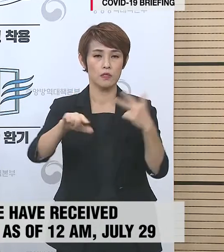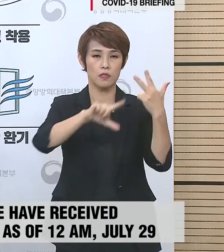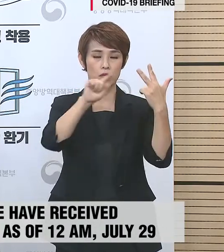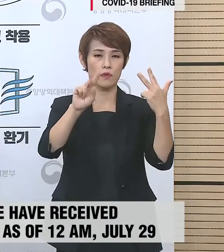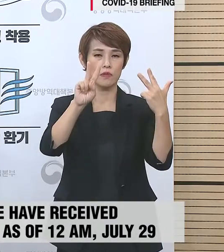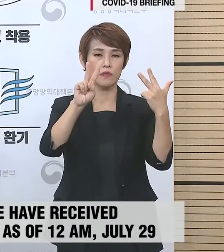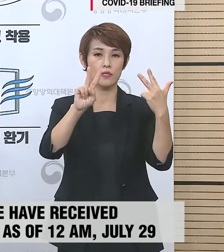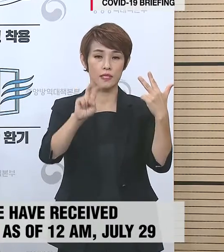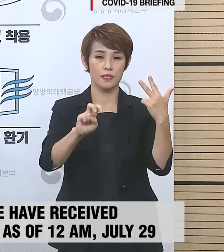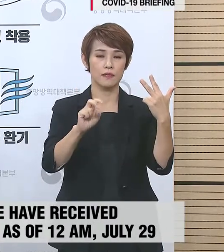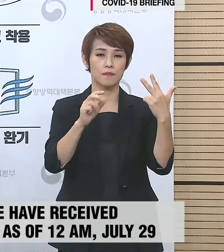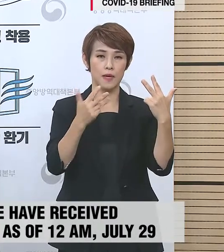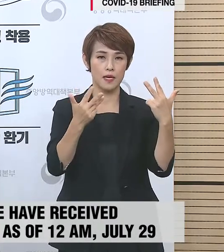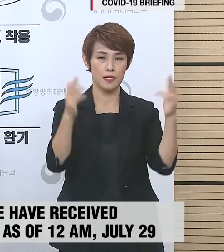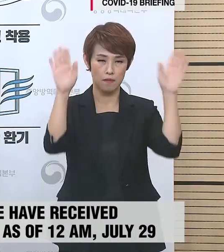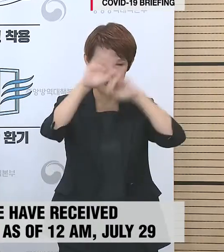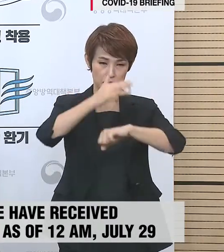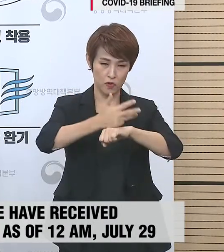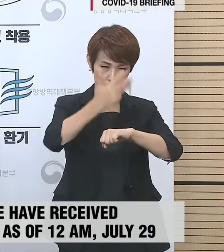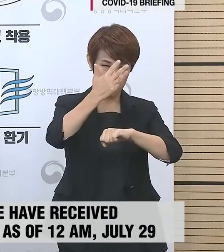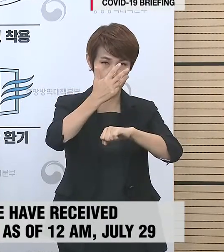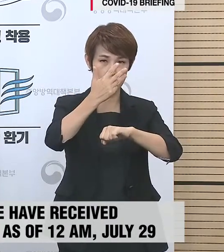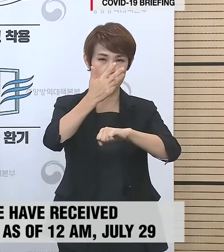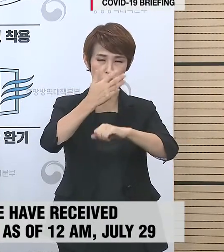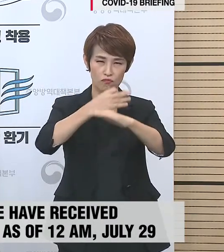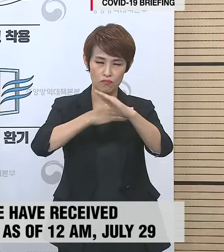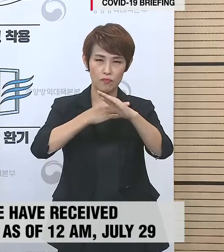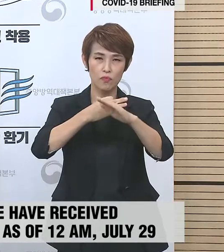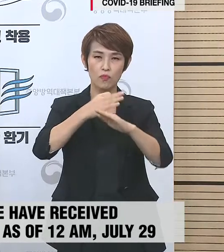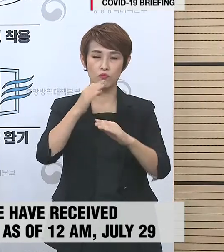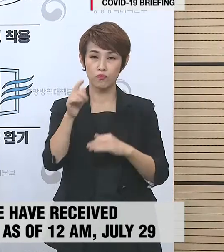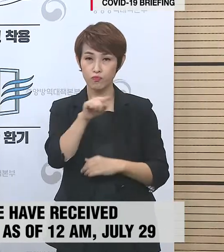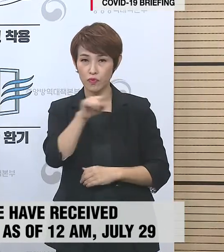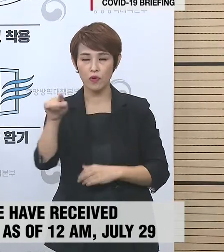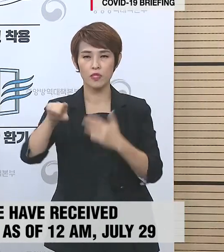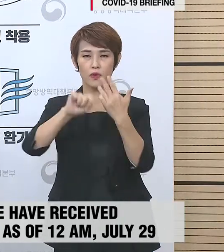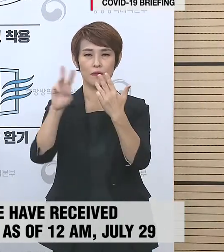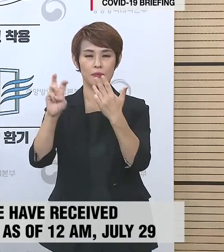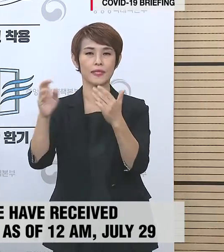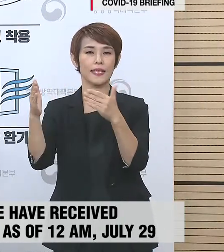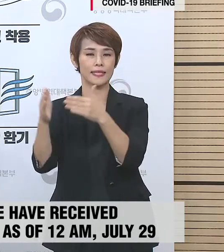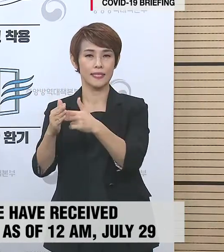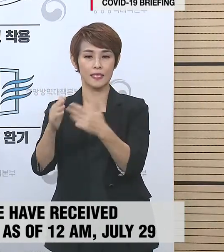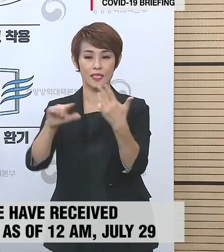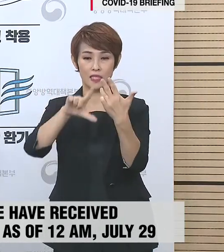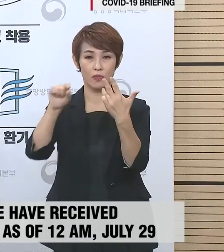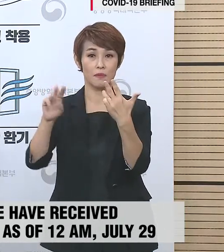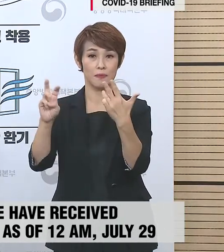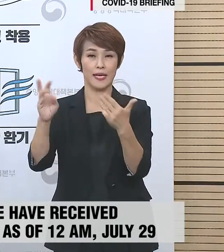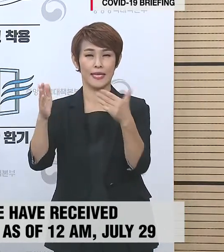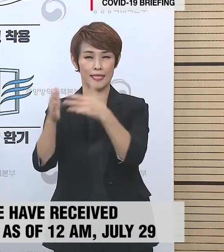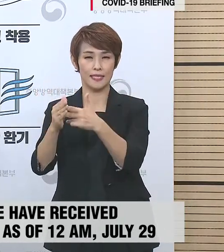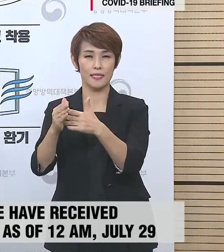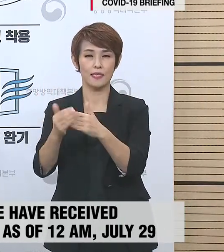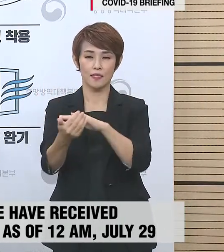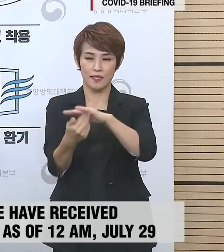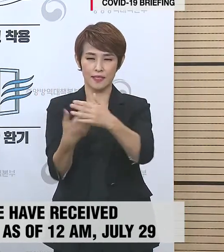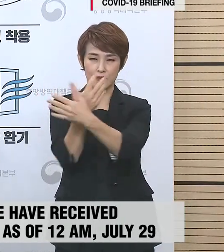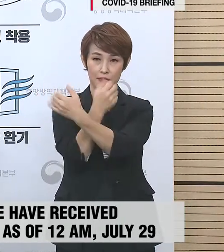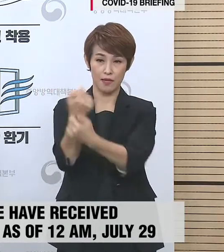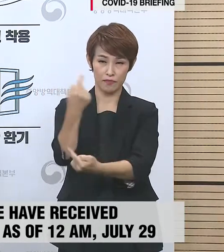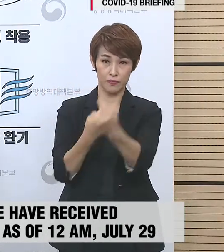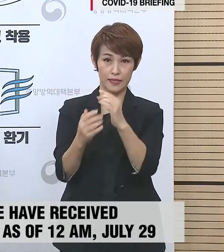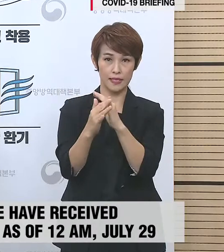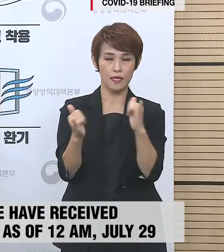are in the processes of administration in relation to the college entrance exam. And also, we